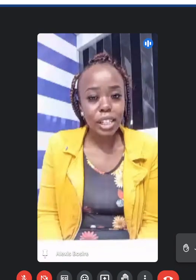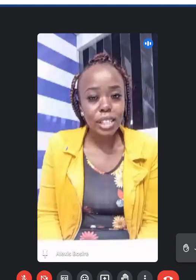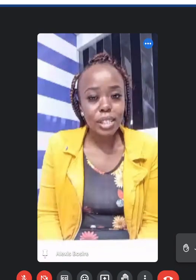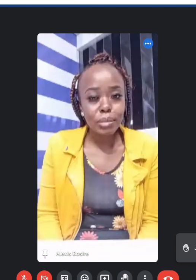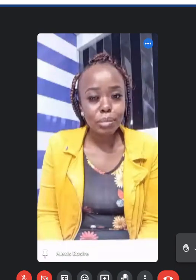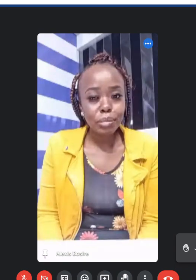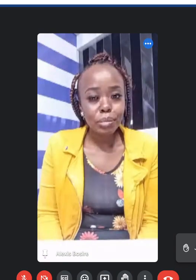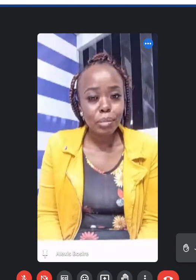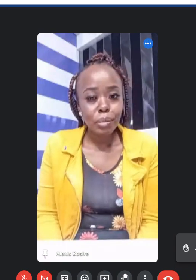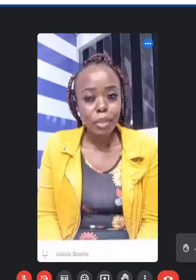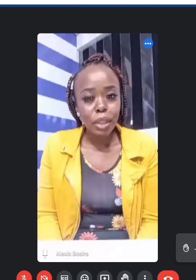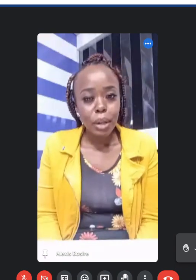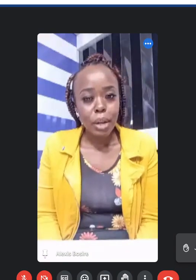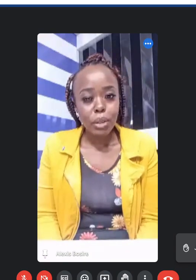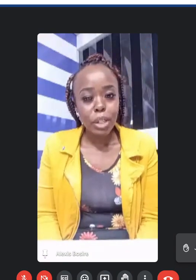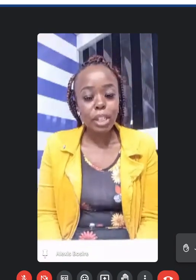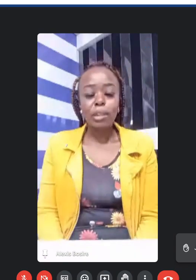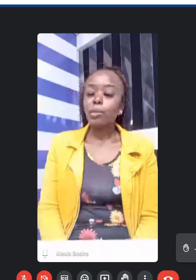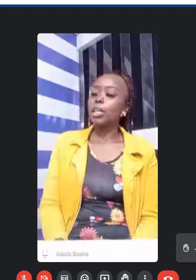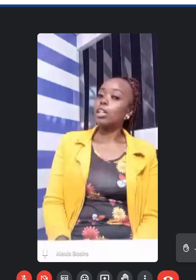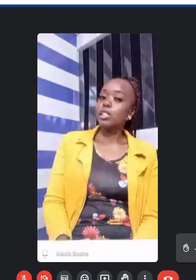Anyone else?